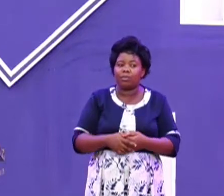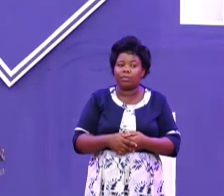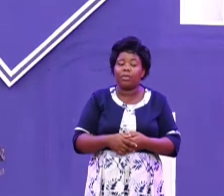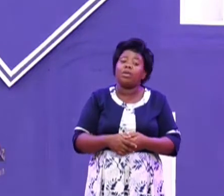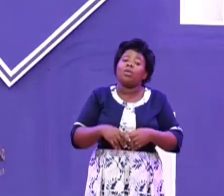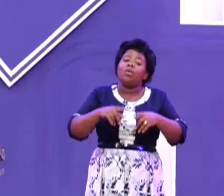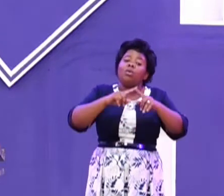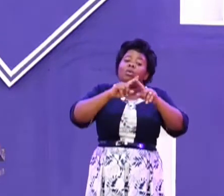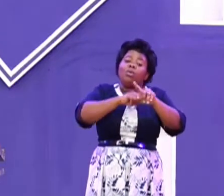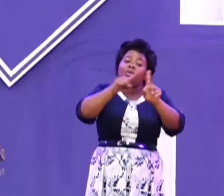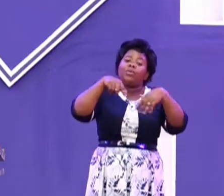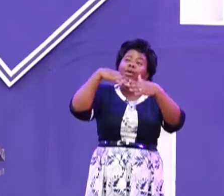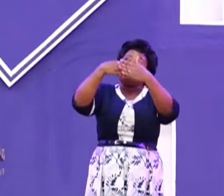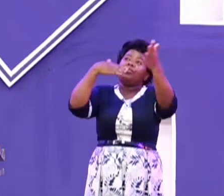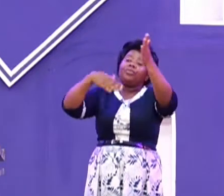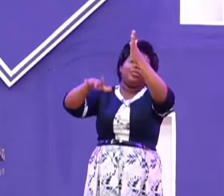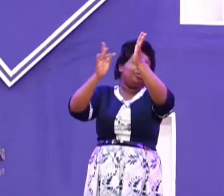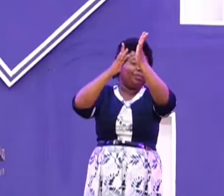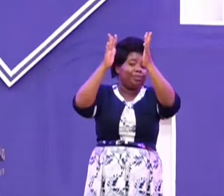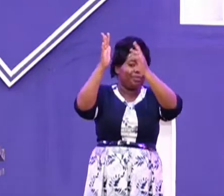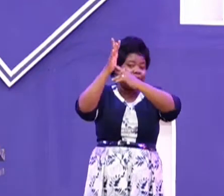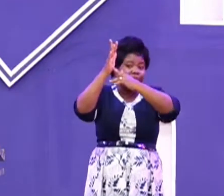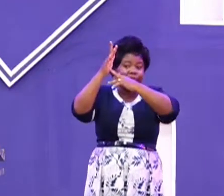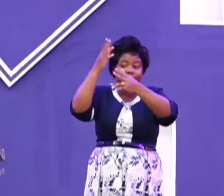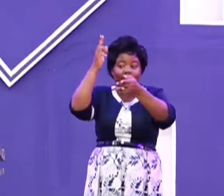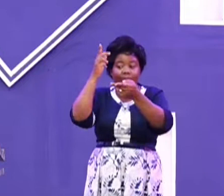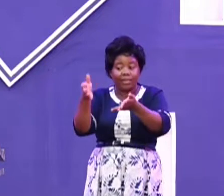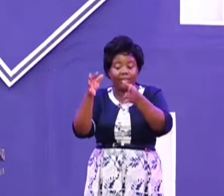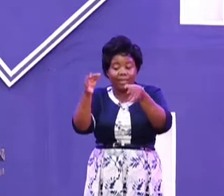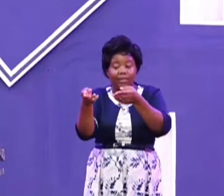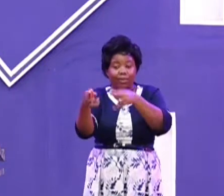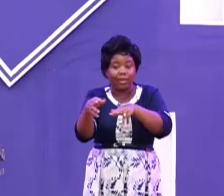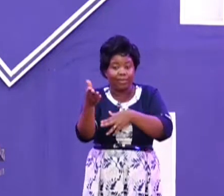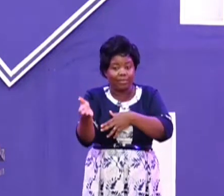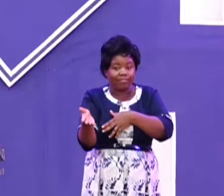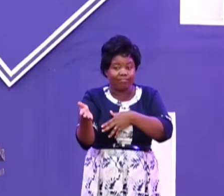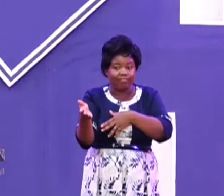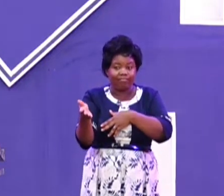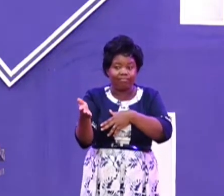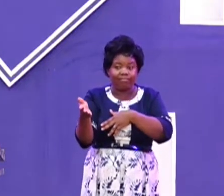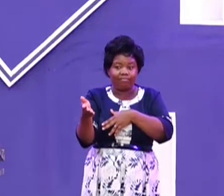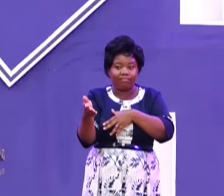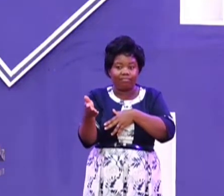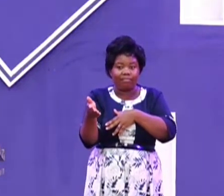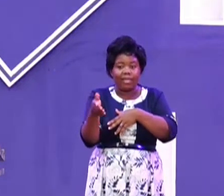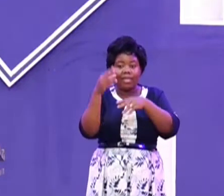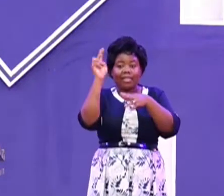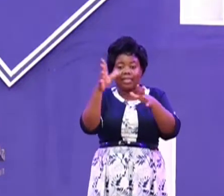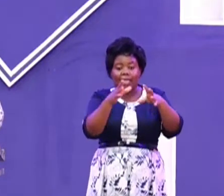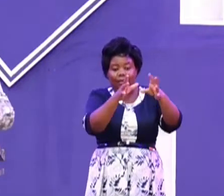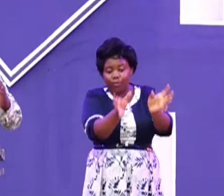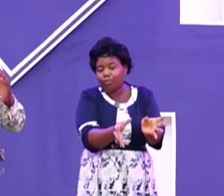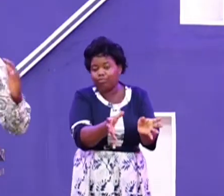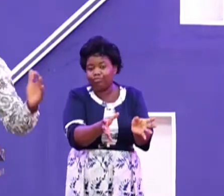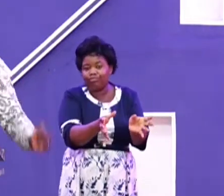When we are before Jesus, these are the things that are going to take place. Now the